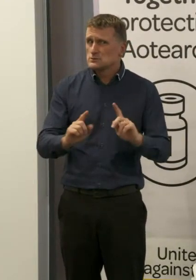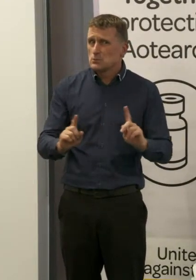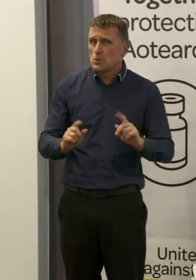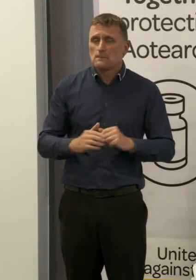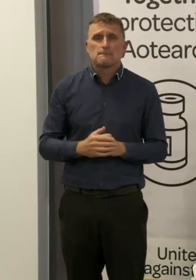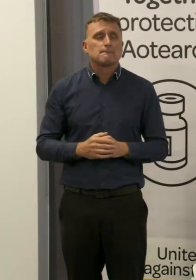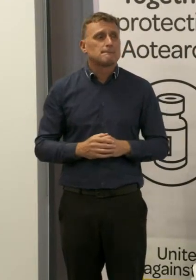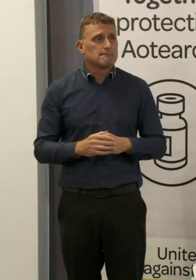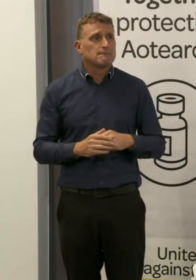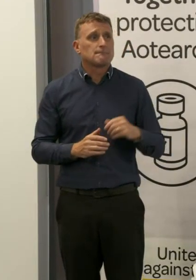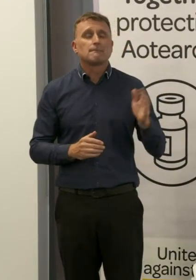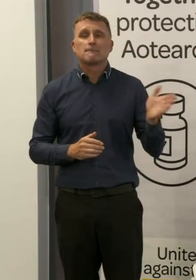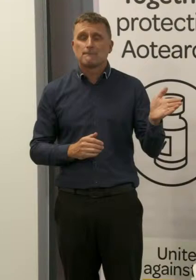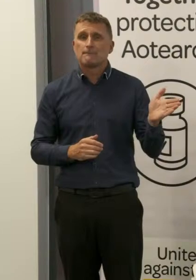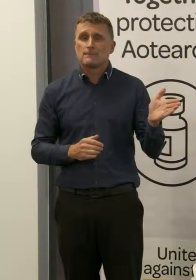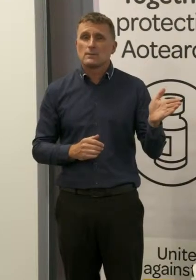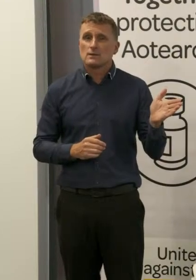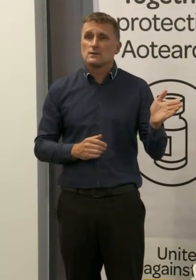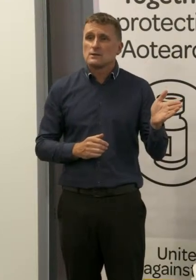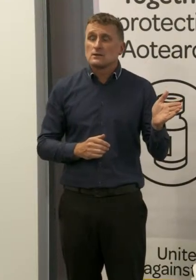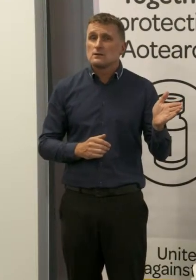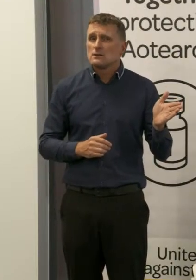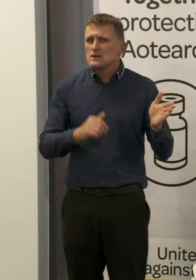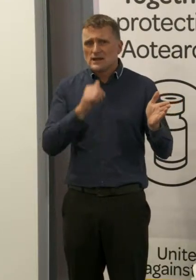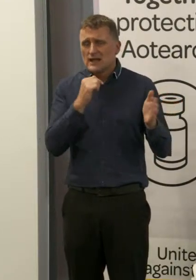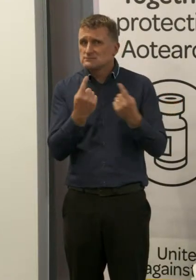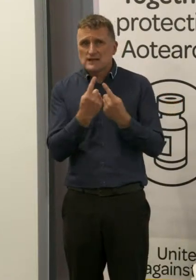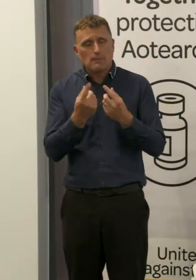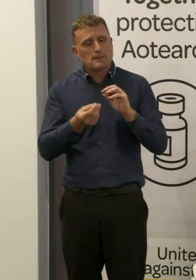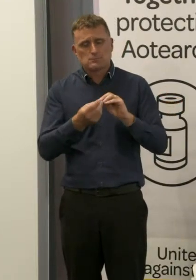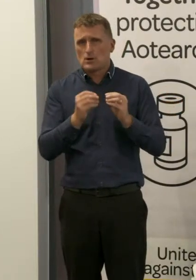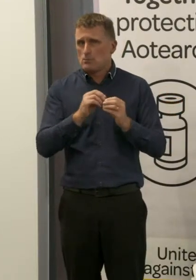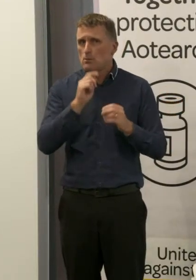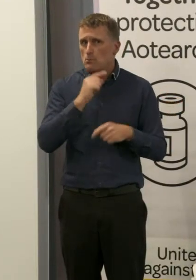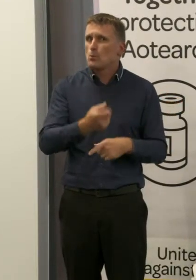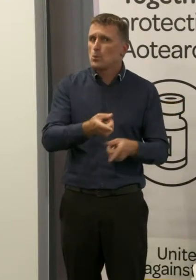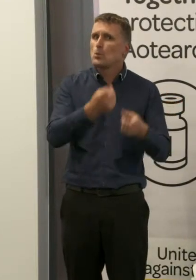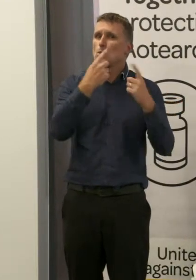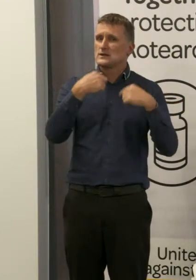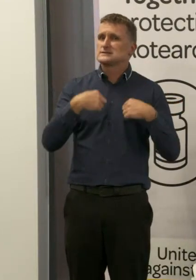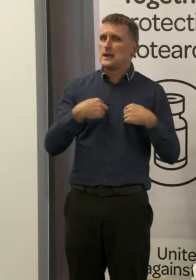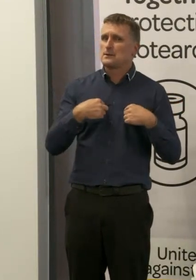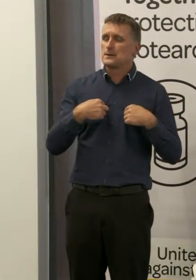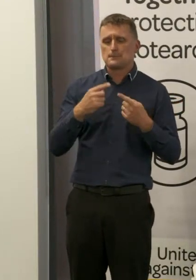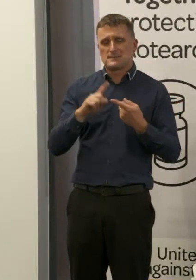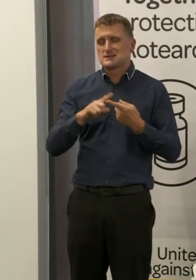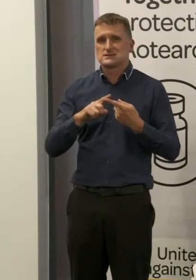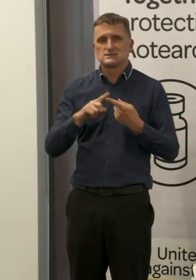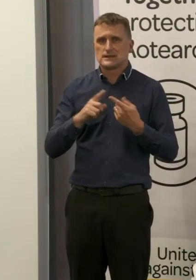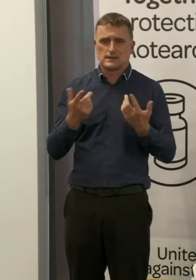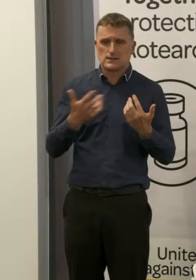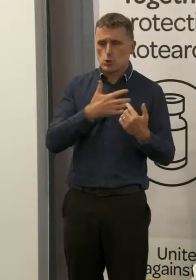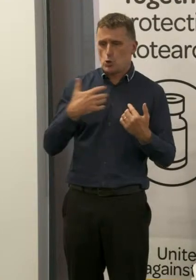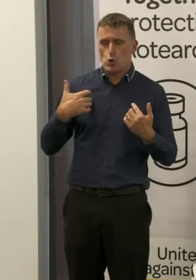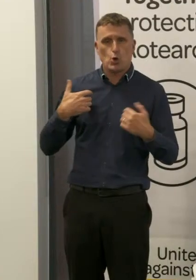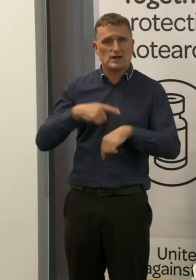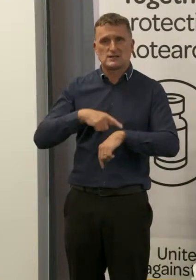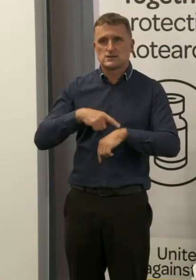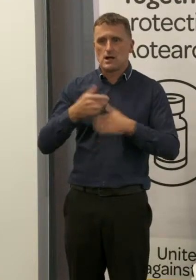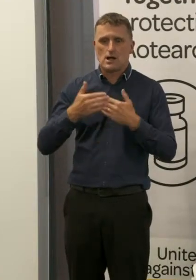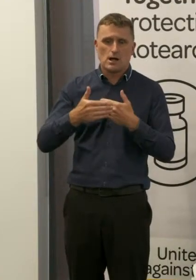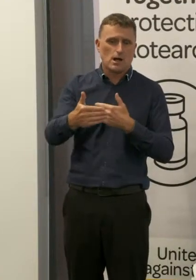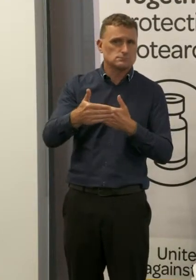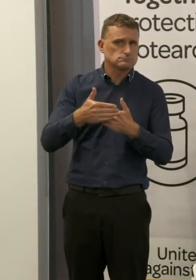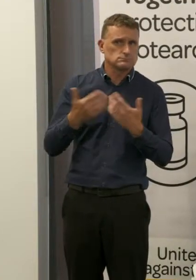to the contrary, and I would have if they weren't running smoothly. Early days yet, but look, we've been working with